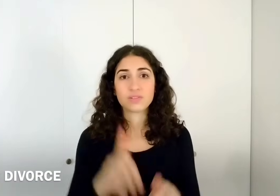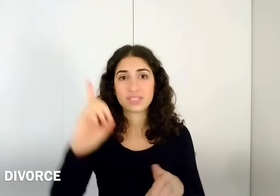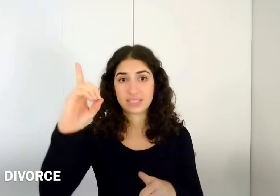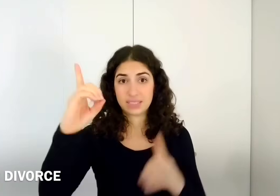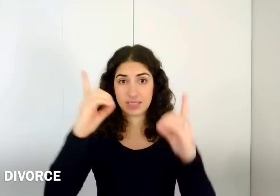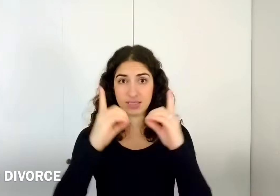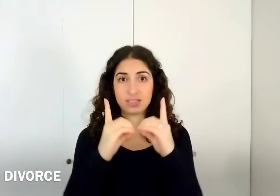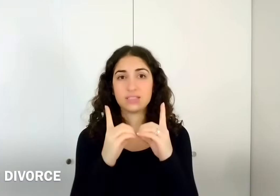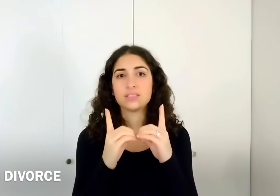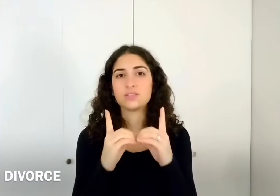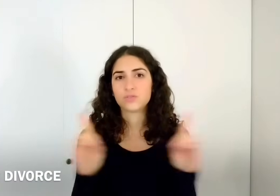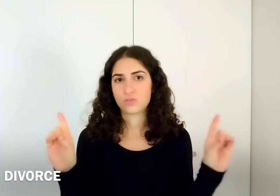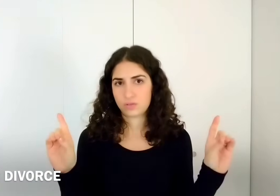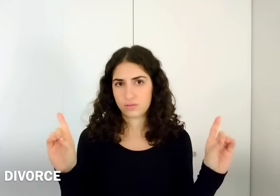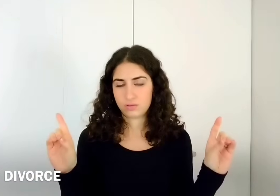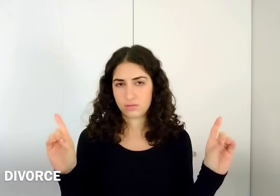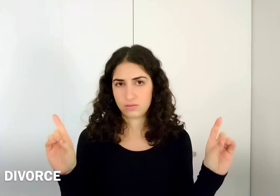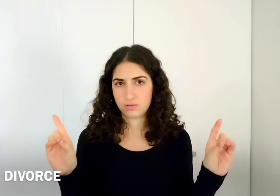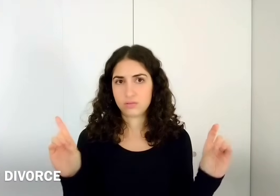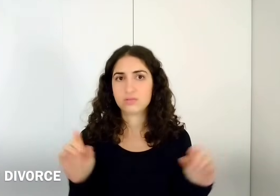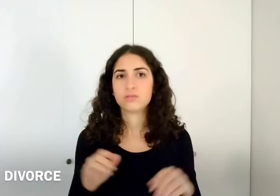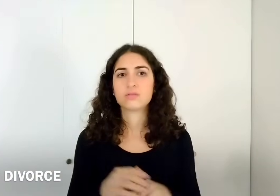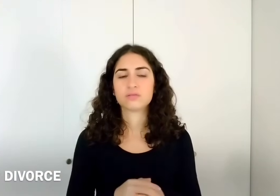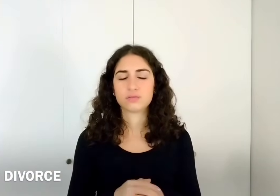of course, the sign with the D, divorce.